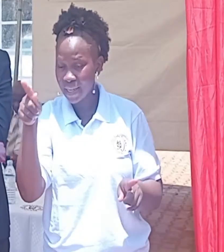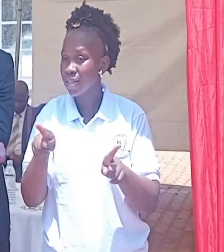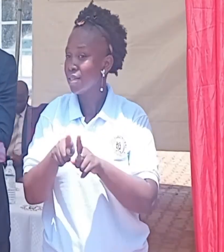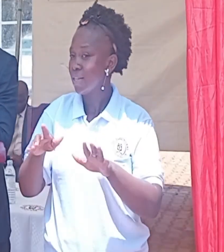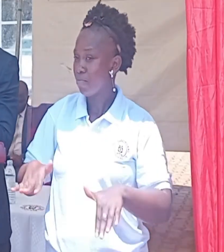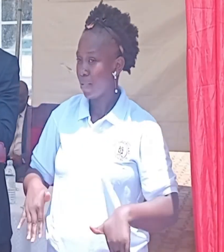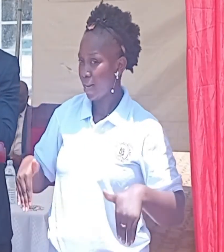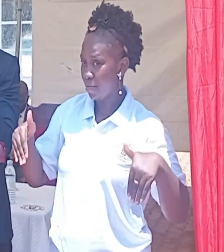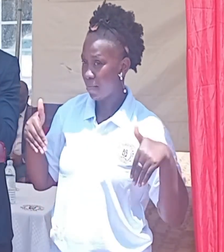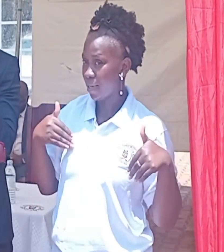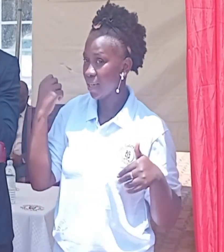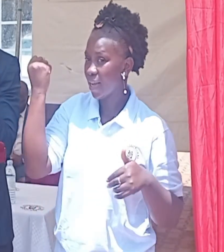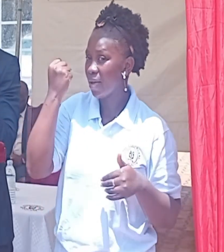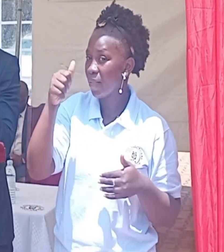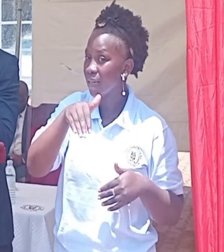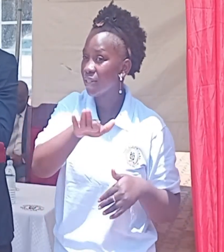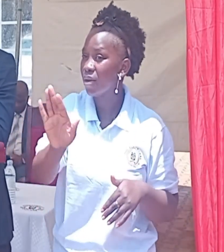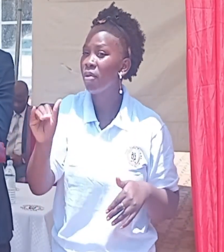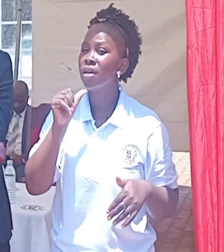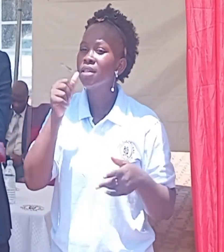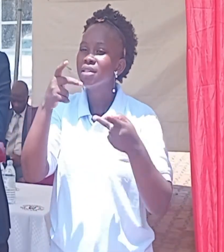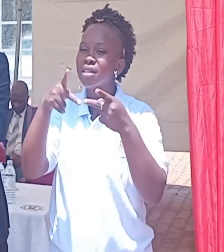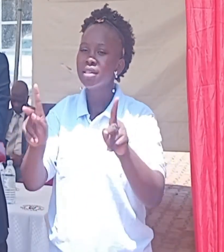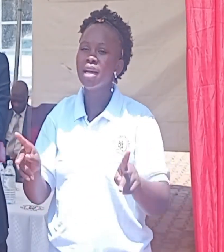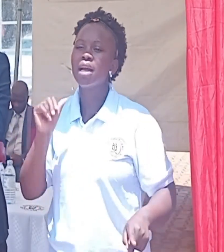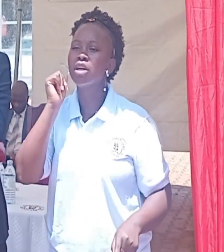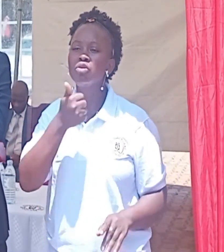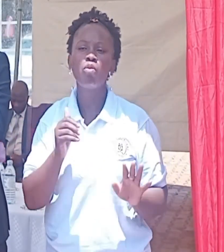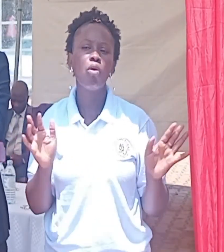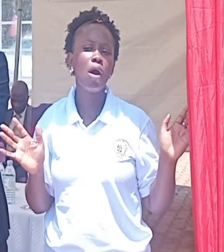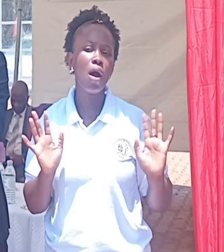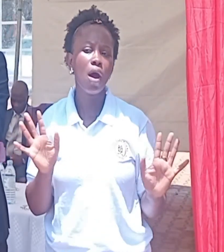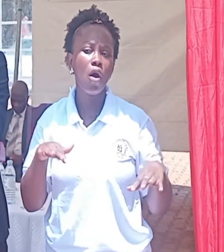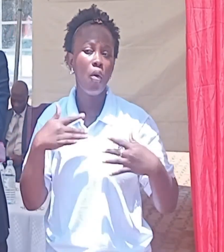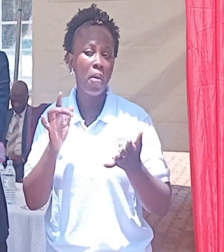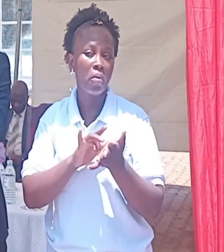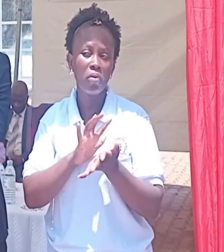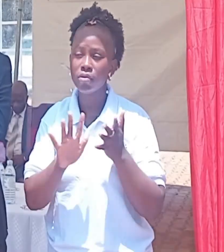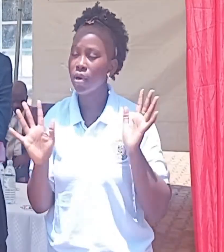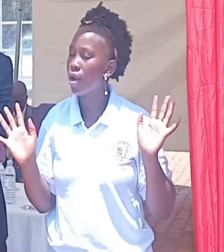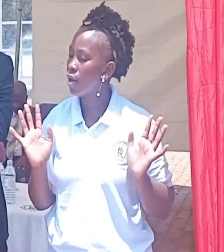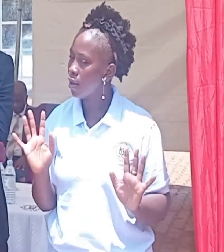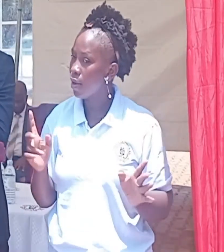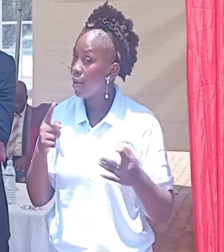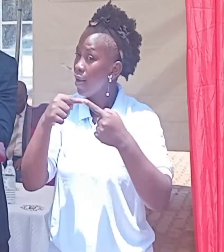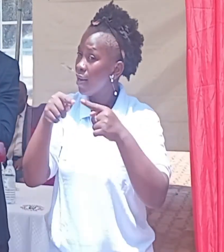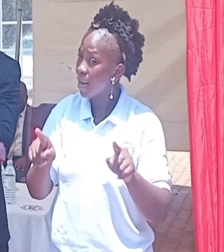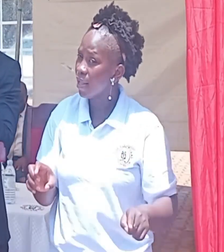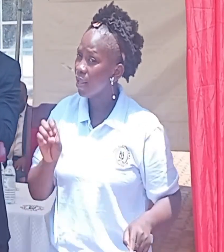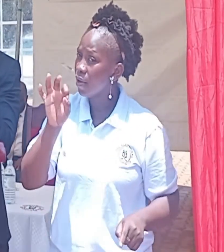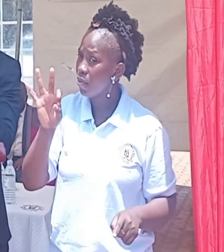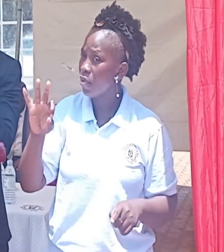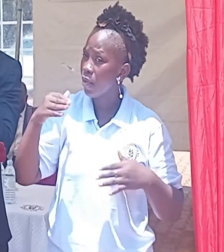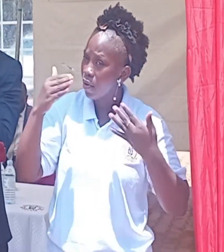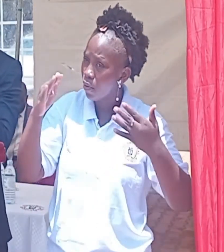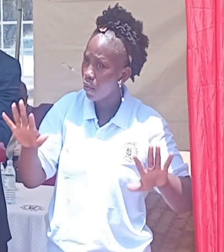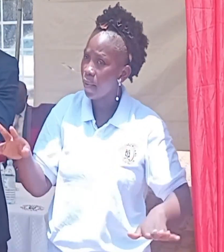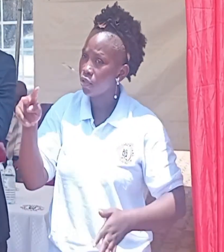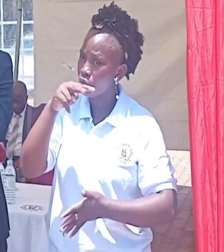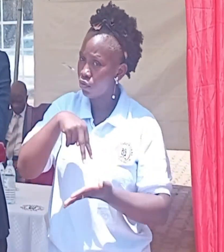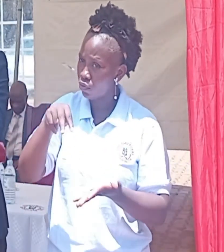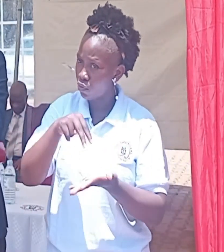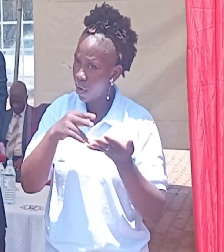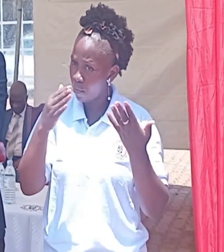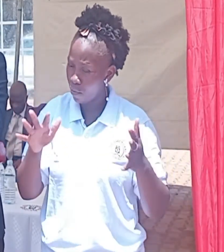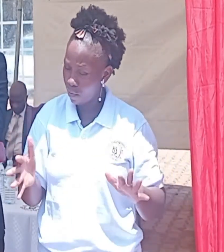parliament. Campaign zammwe tezitandika lunaku lwankya oba ku Lwokuna, naye bw'onooba wali ng'omaze